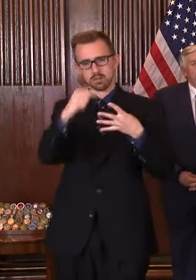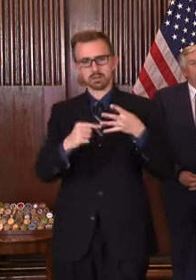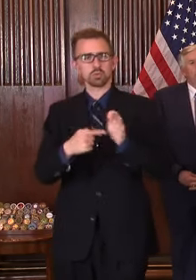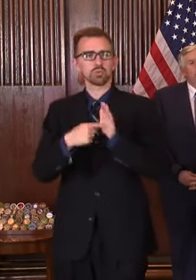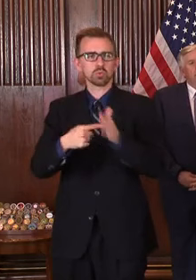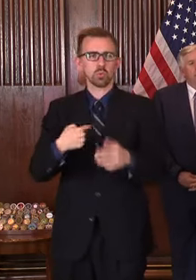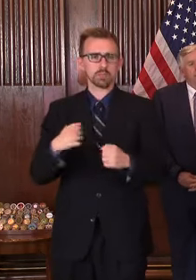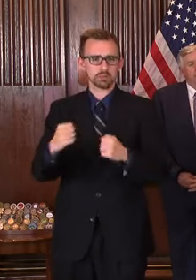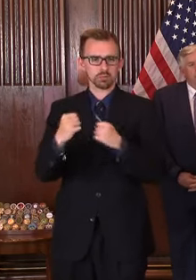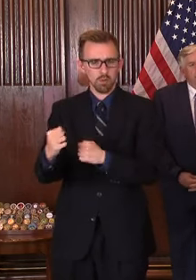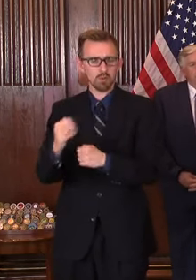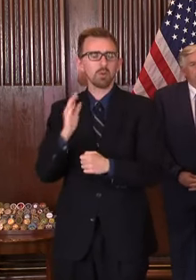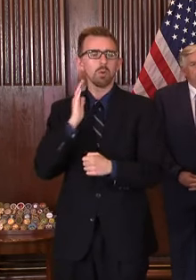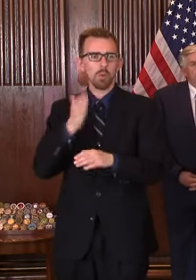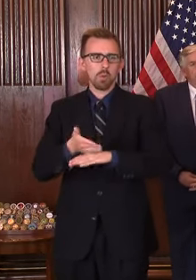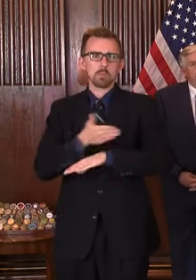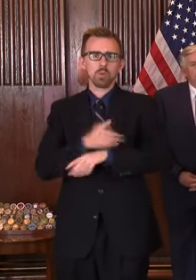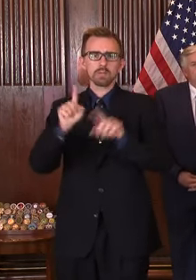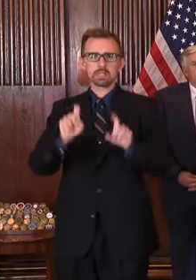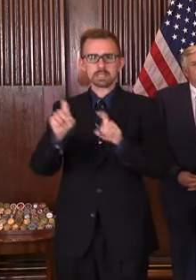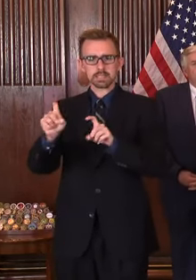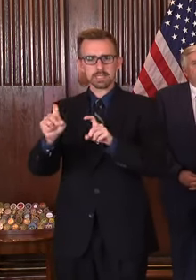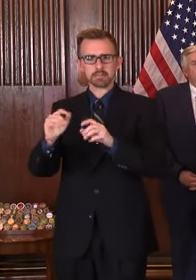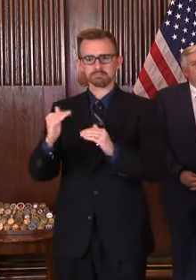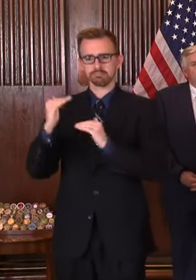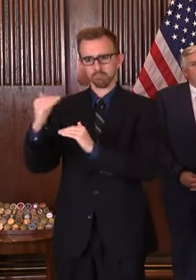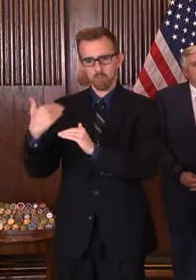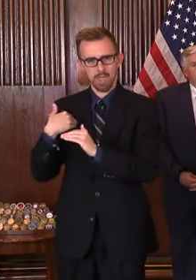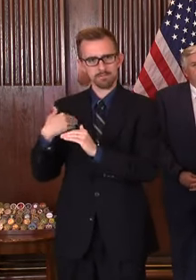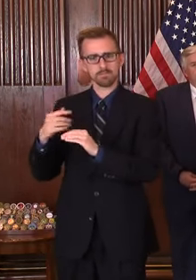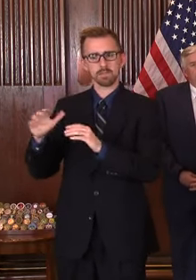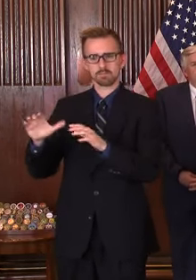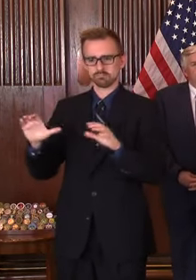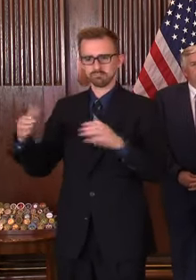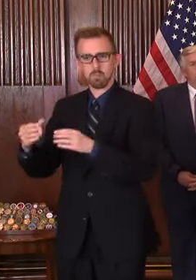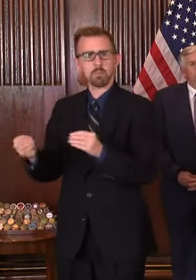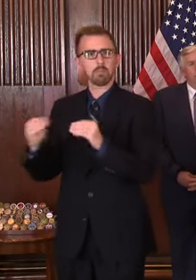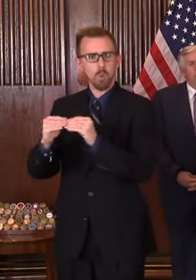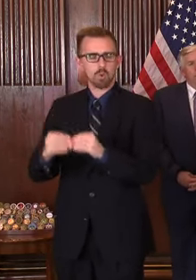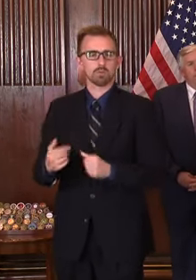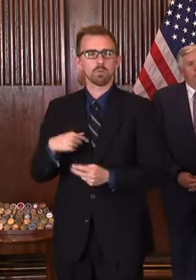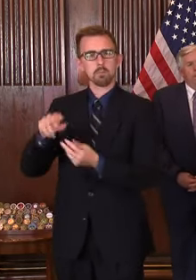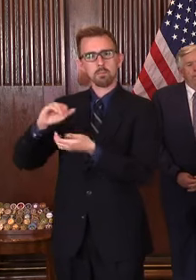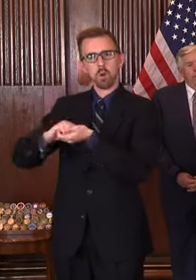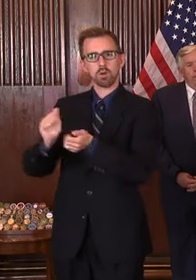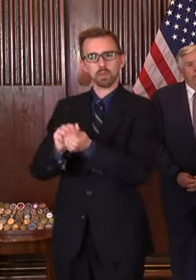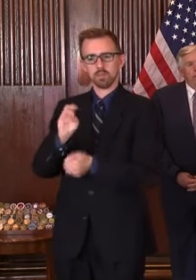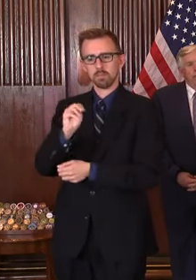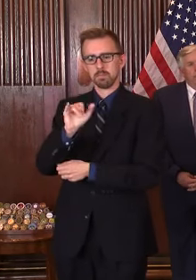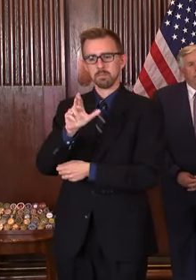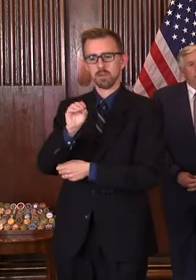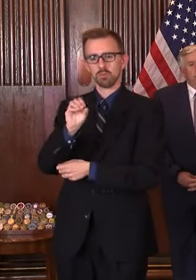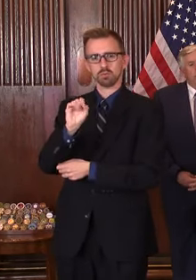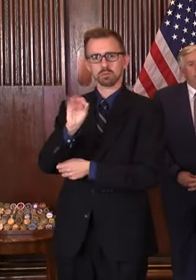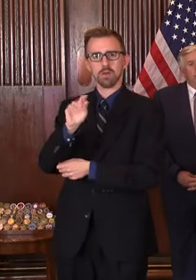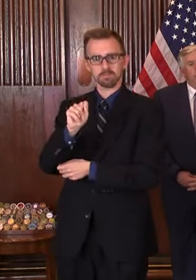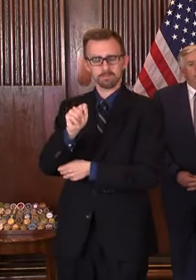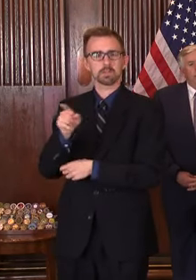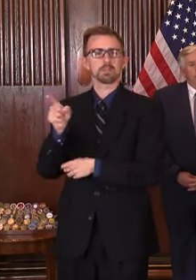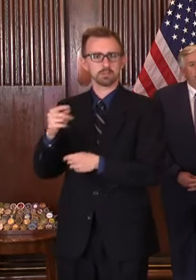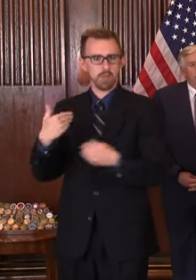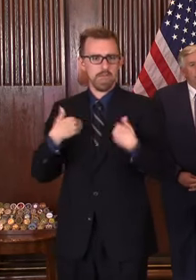to improve our testing capabilities and volume. We partnered with Microsoft to launch a public-facing platform that will